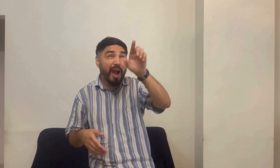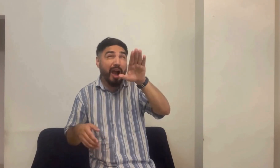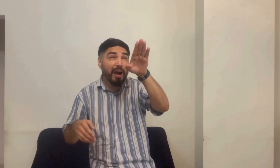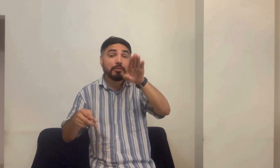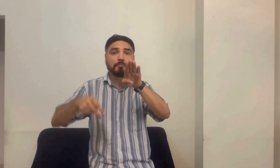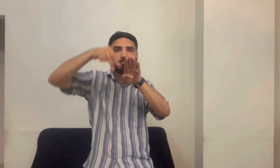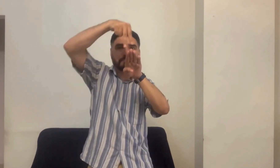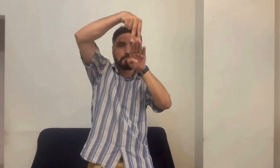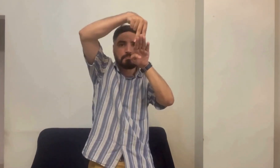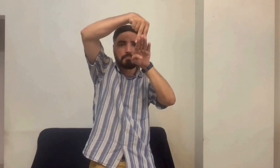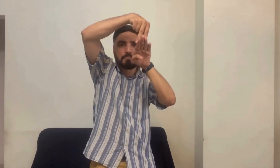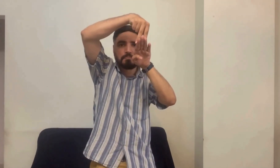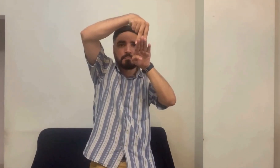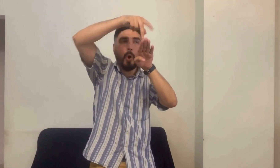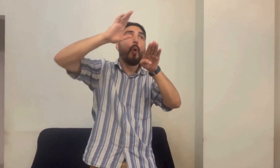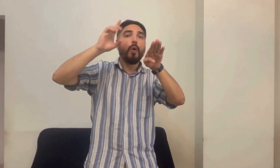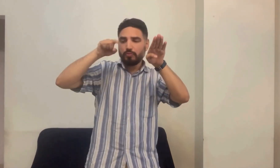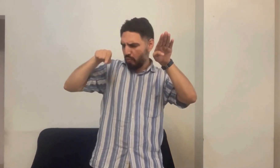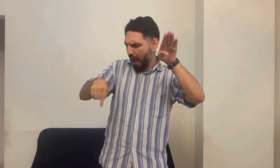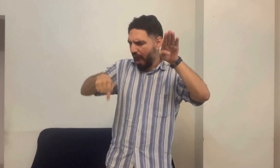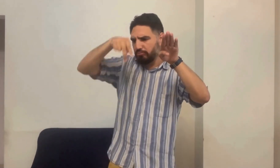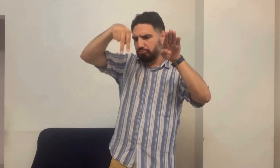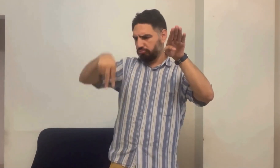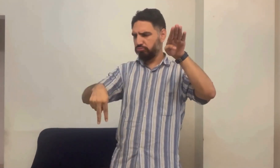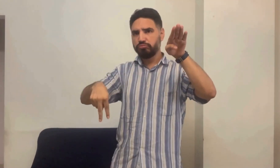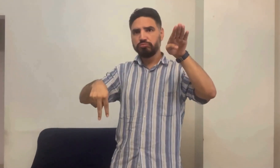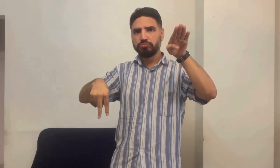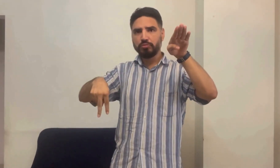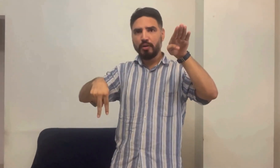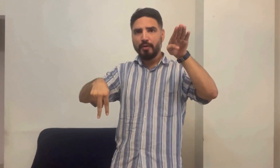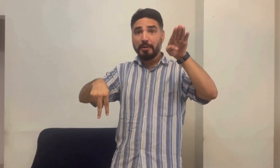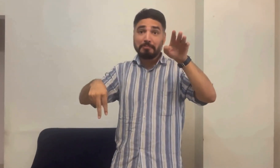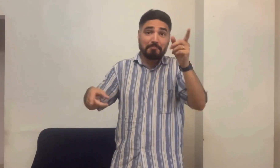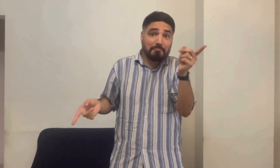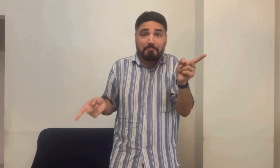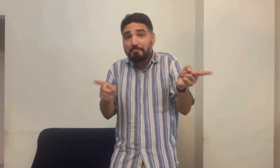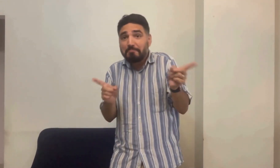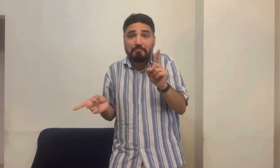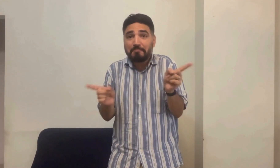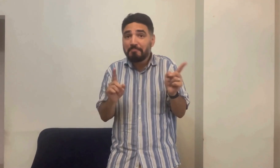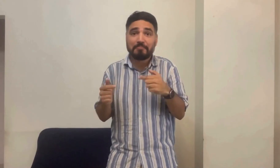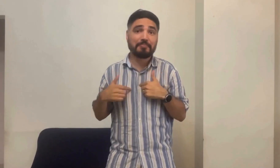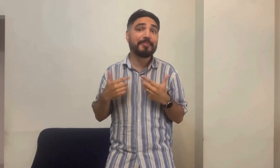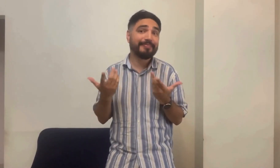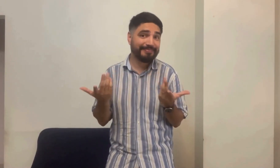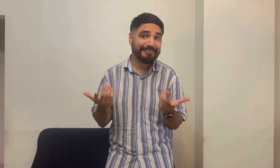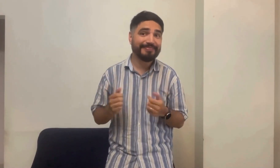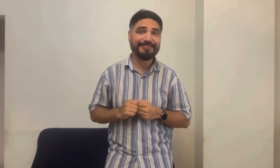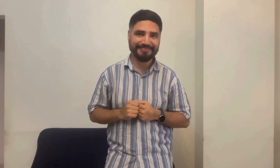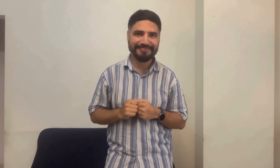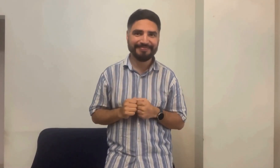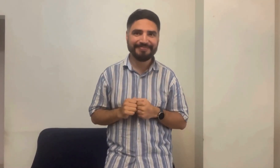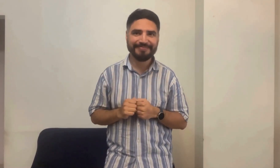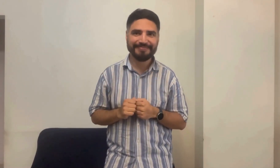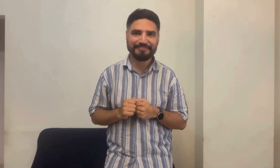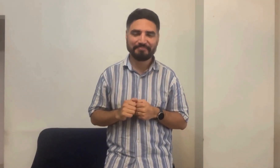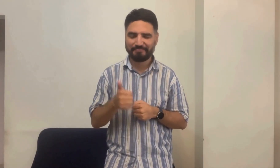object or the person at the top or at the bottom of the mountain. It depends on what I choose.